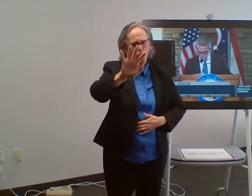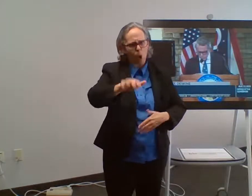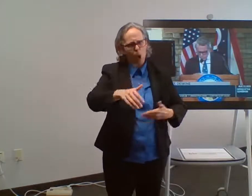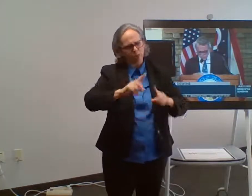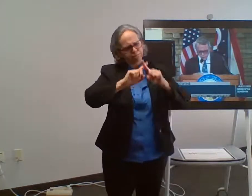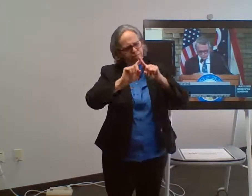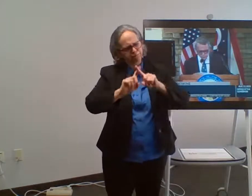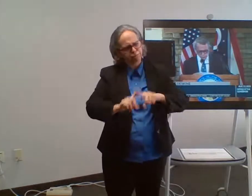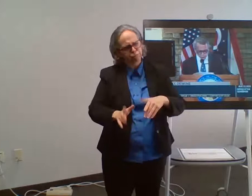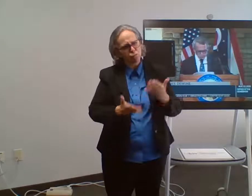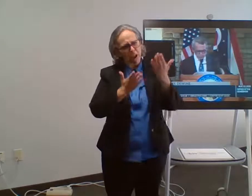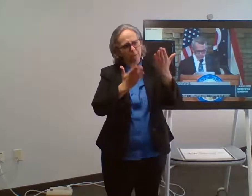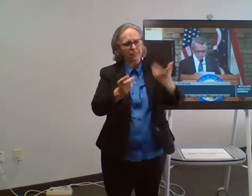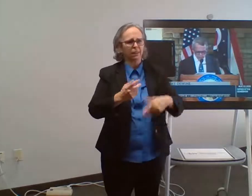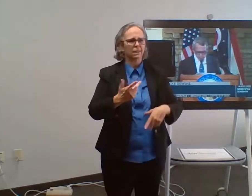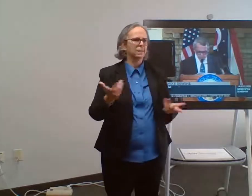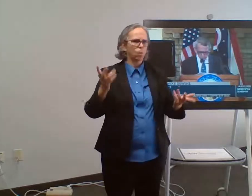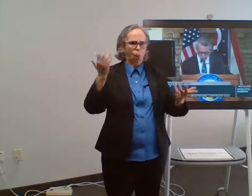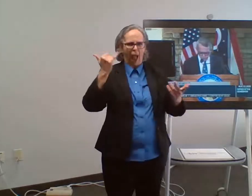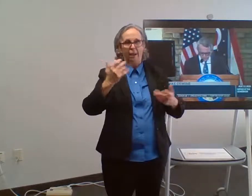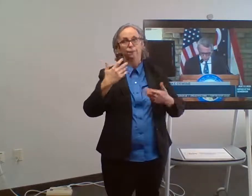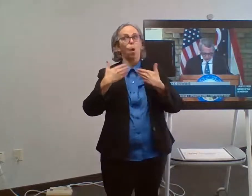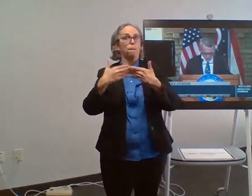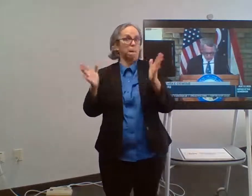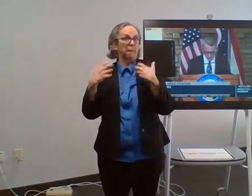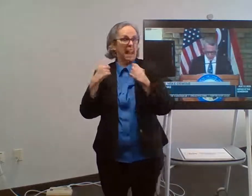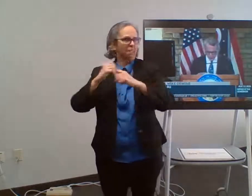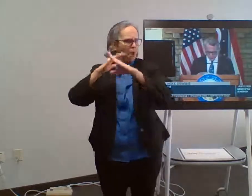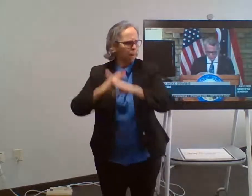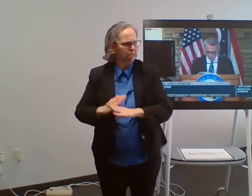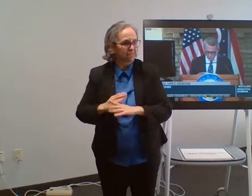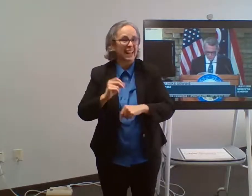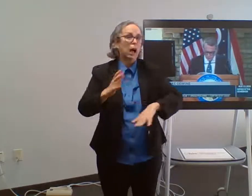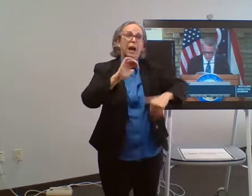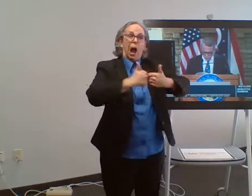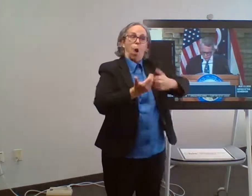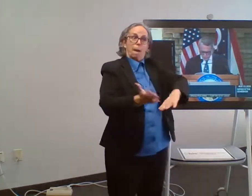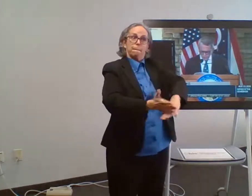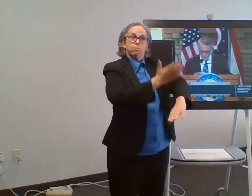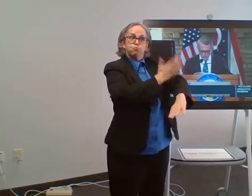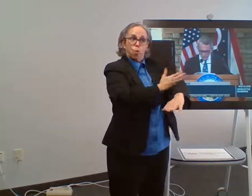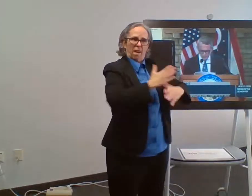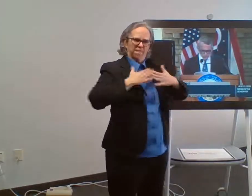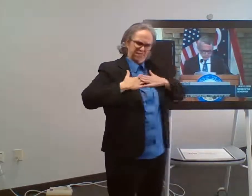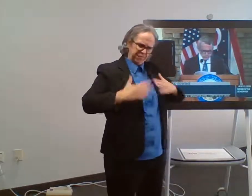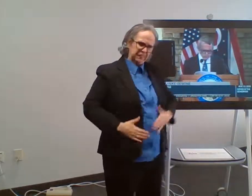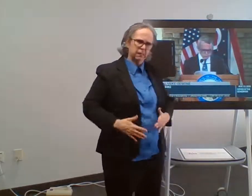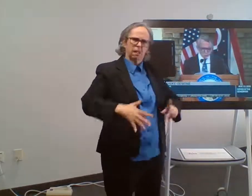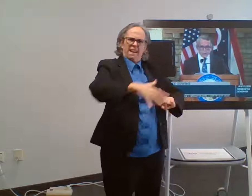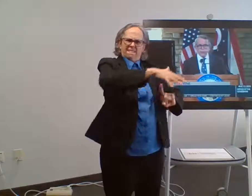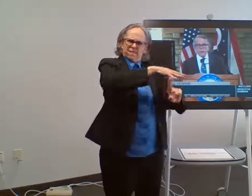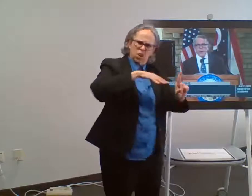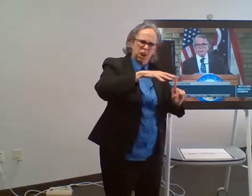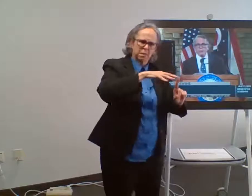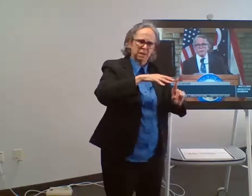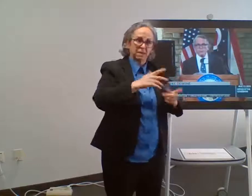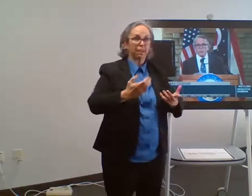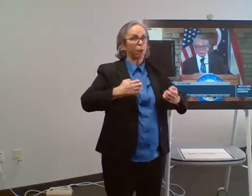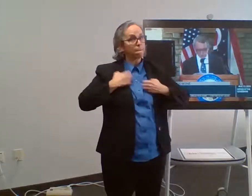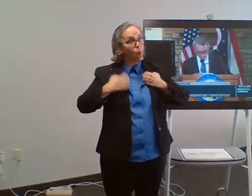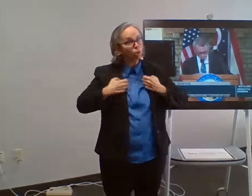health, improving the social and economic environment, improving the physical environment, and strengthening data collection to better